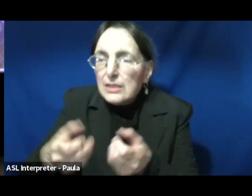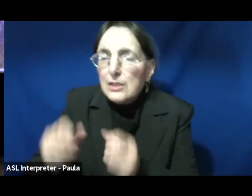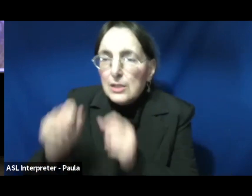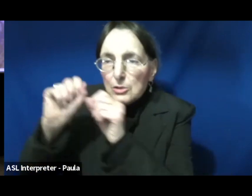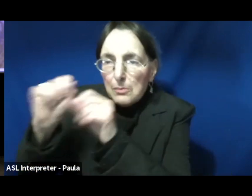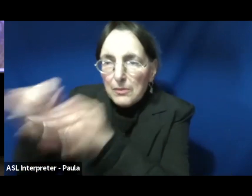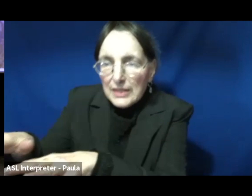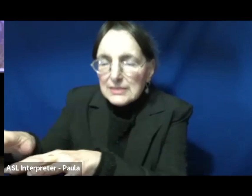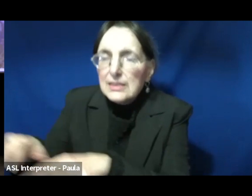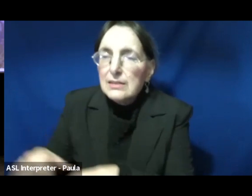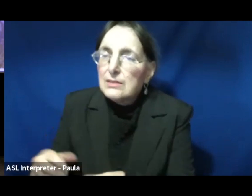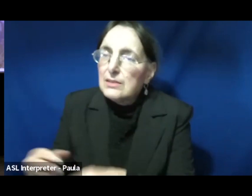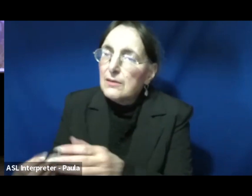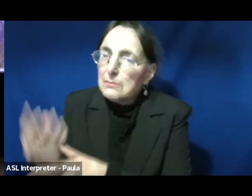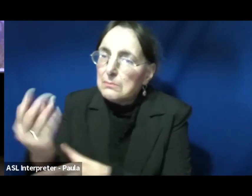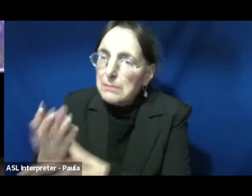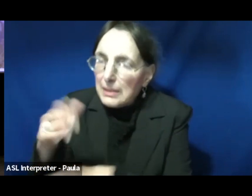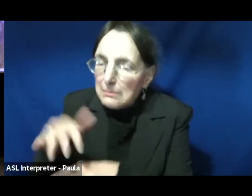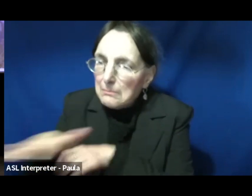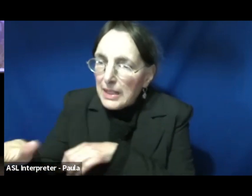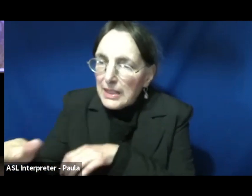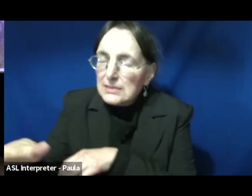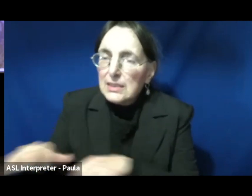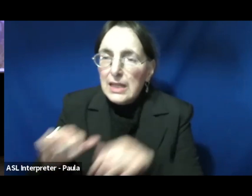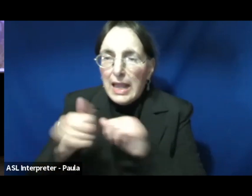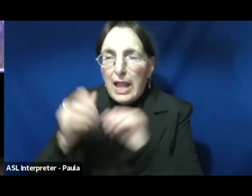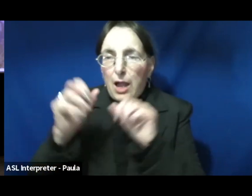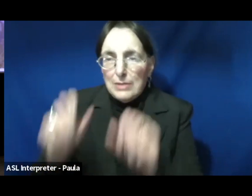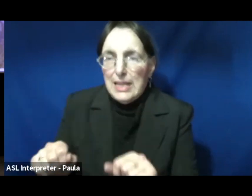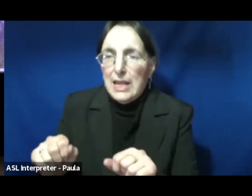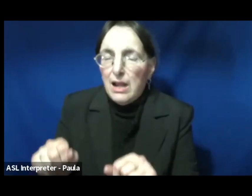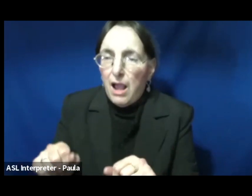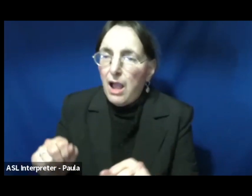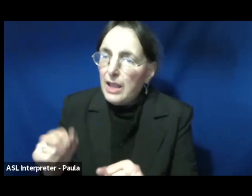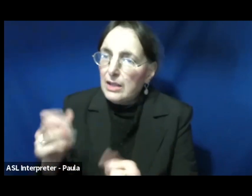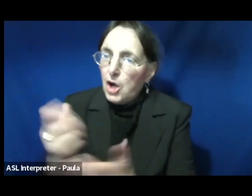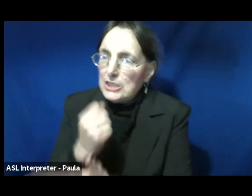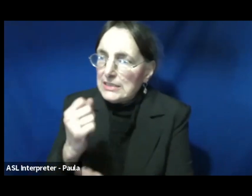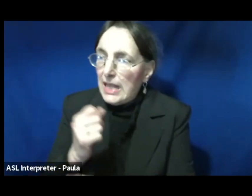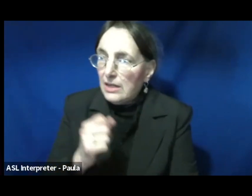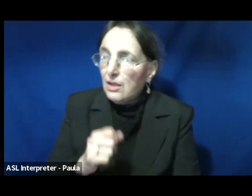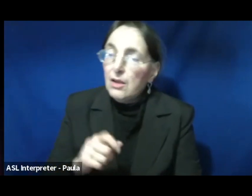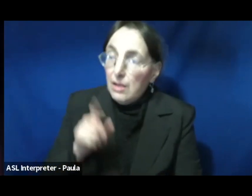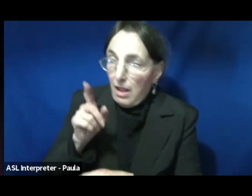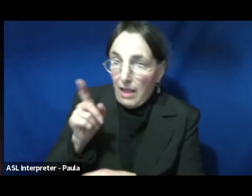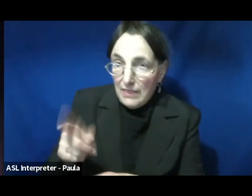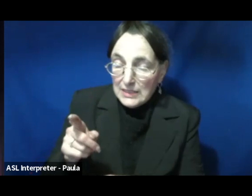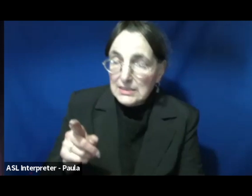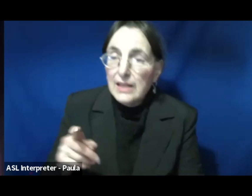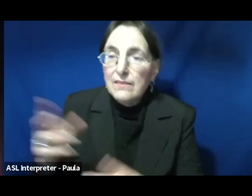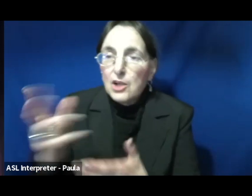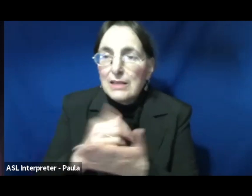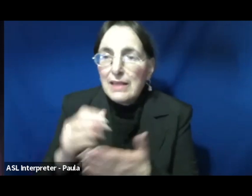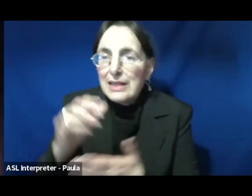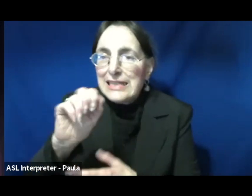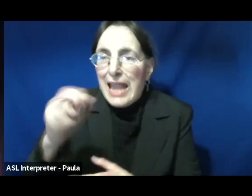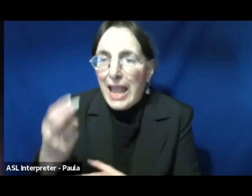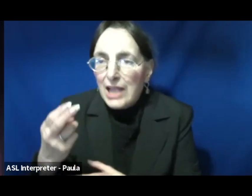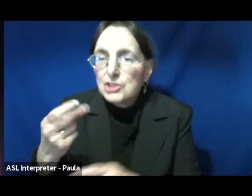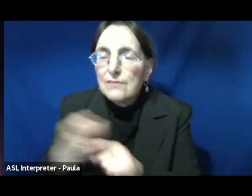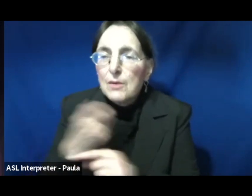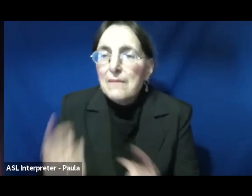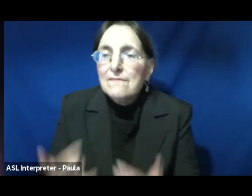harness that and work with them to understand what they're doing? On this side, they're collecting ash, fireplace ash, wood